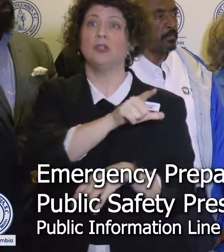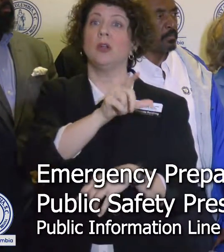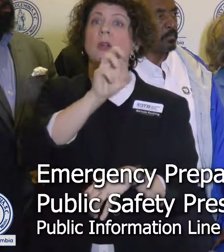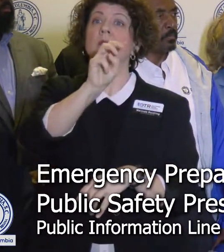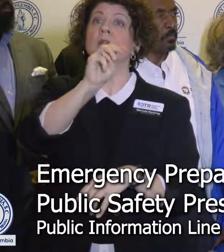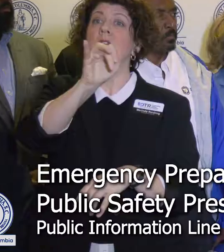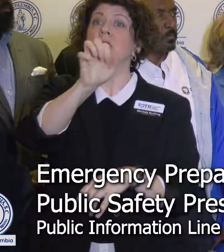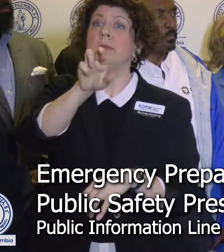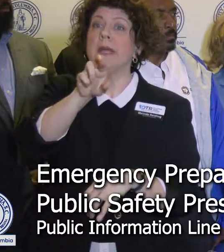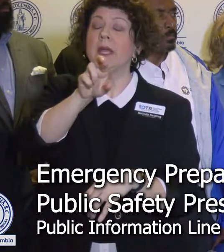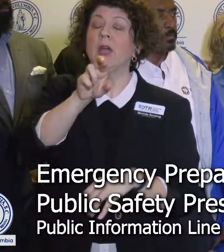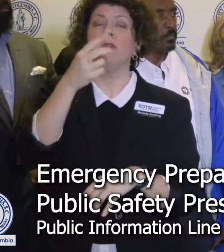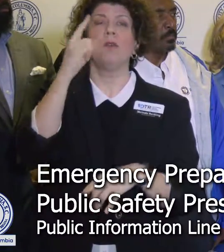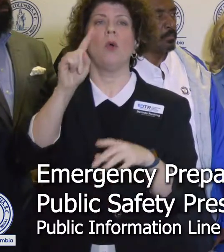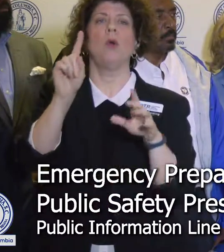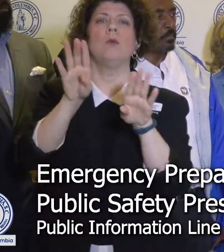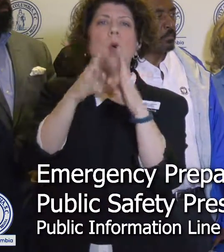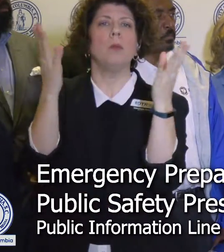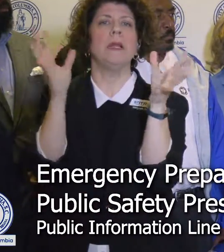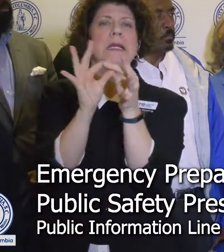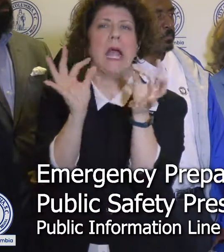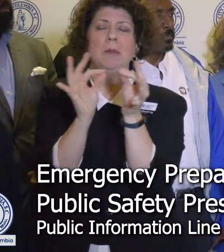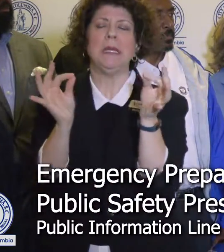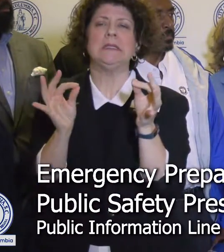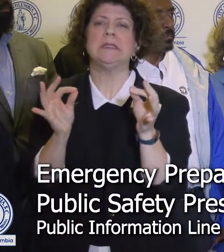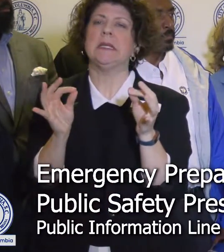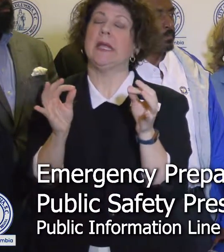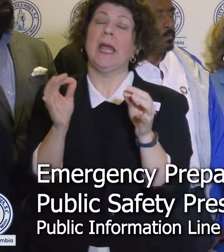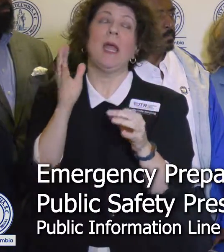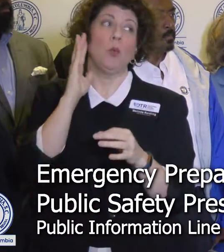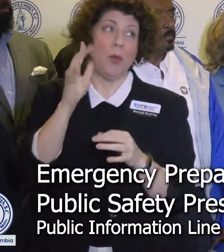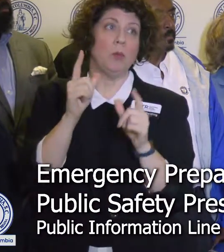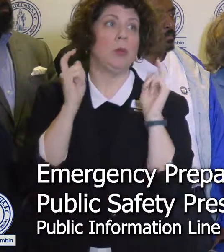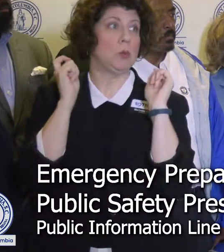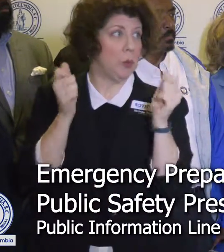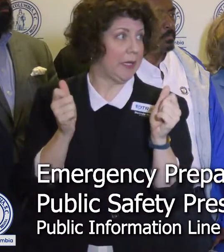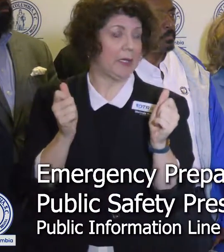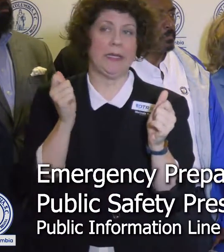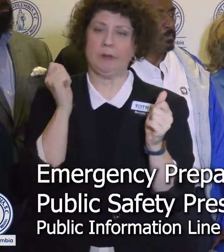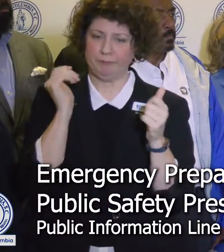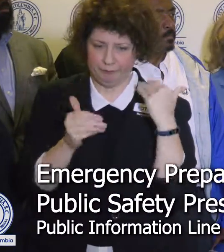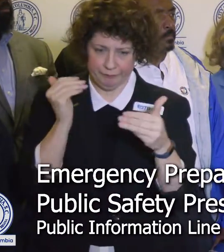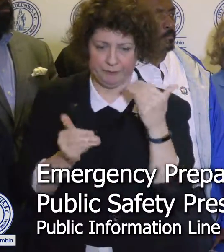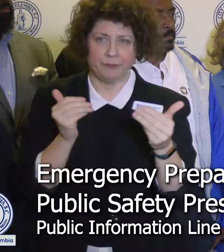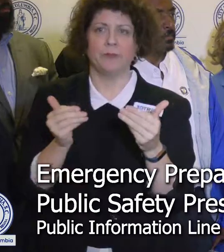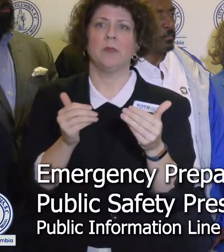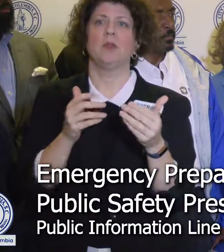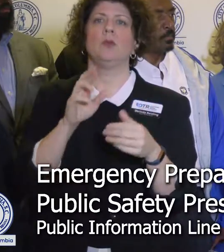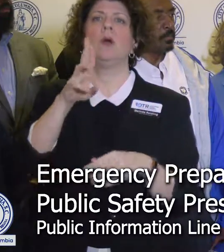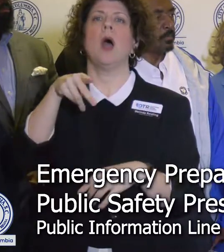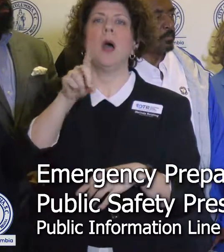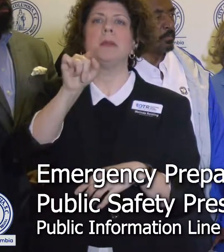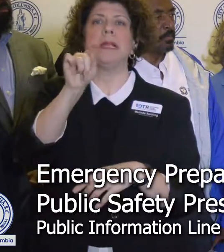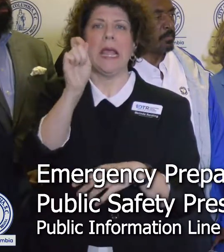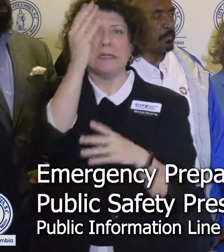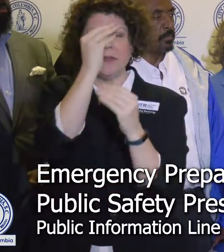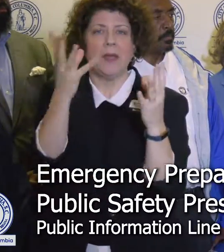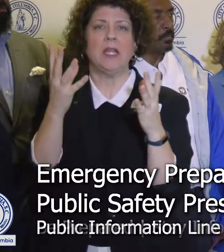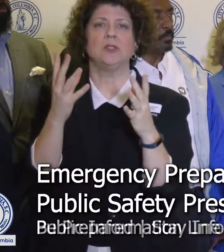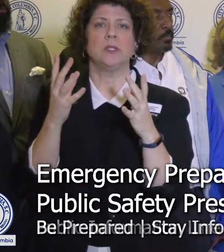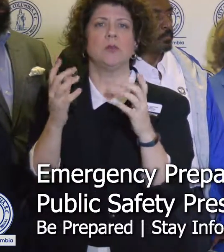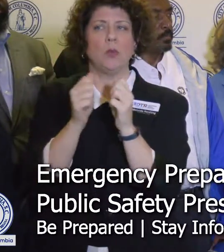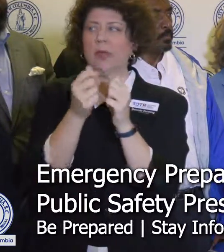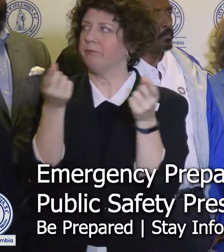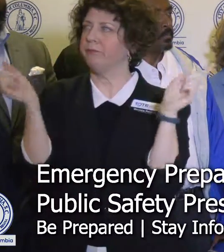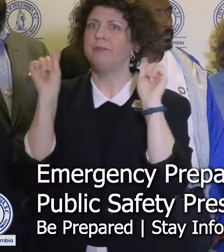Benjamin for some opening comments. We're going to quickly move into updates from our public safety officials and public works